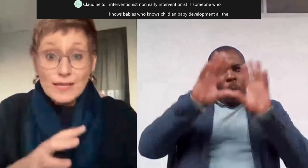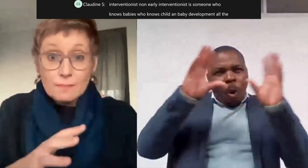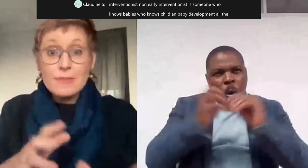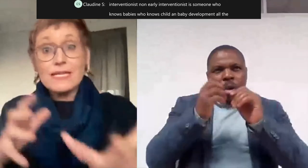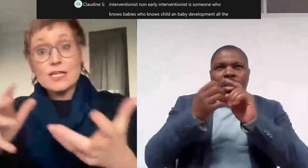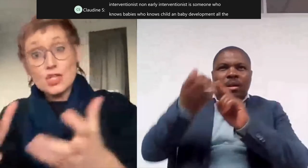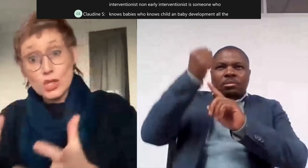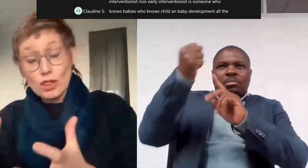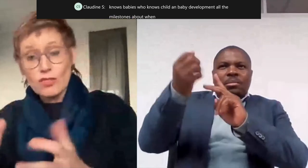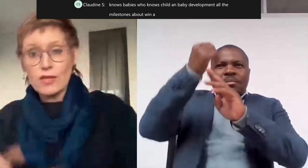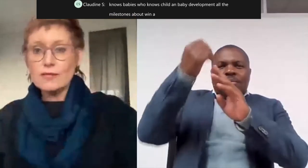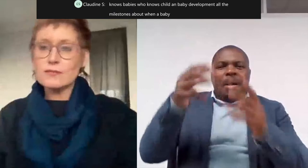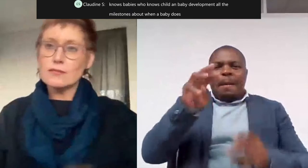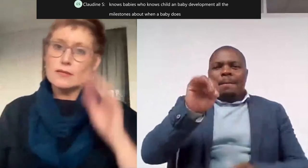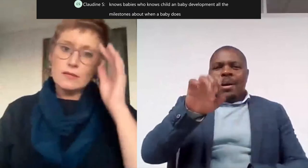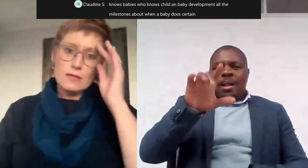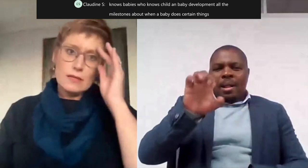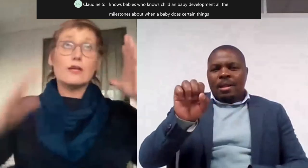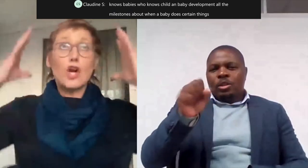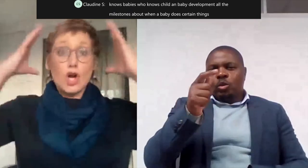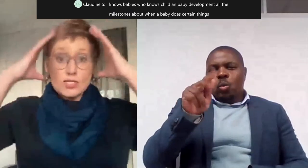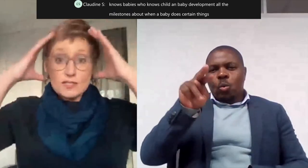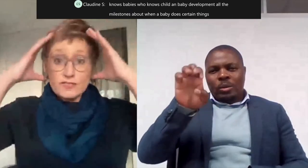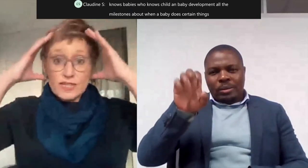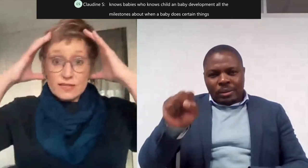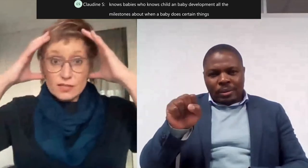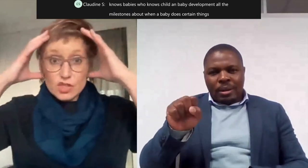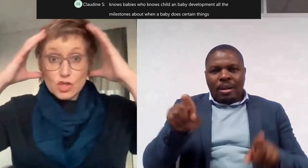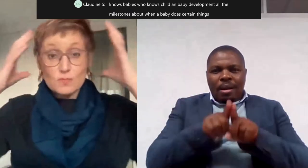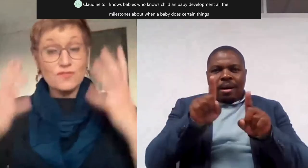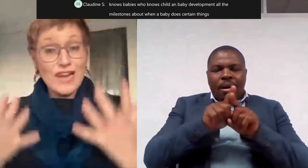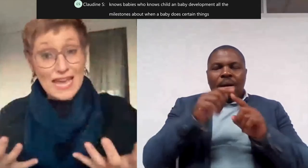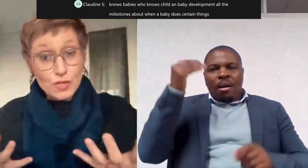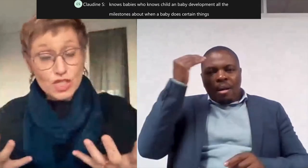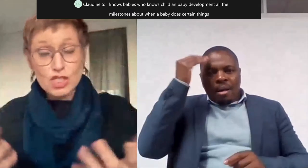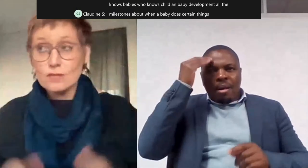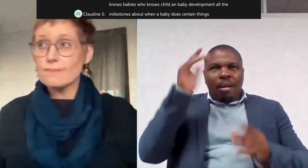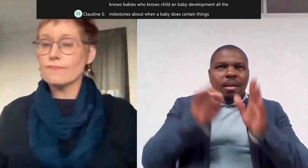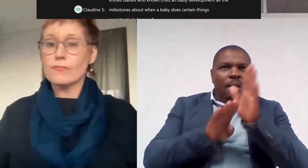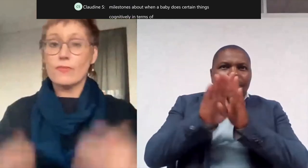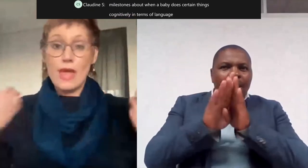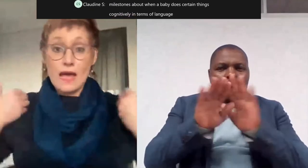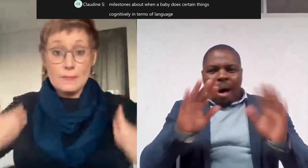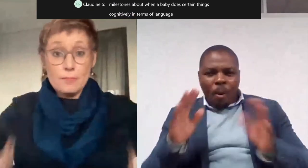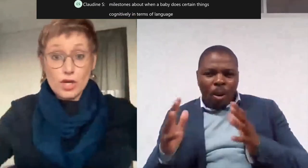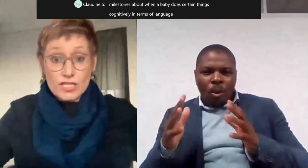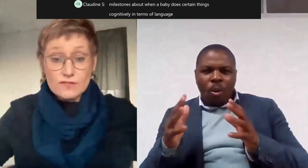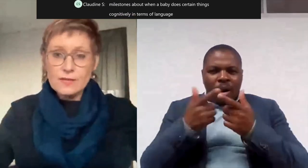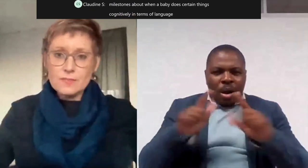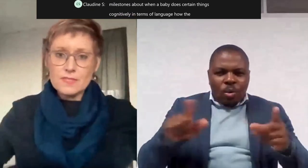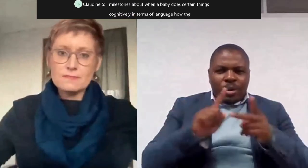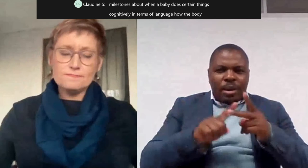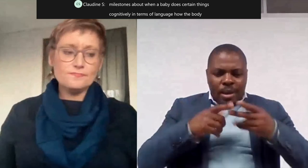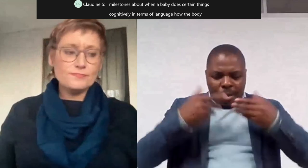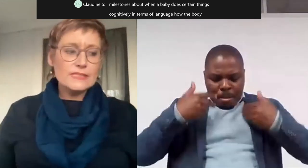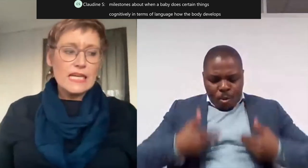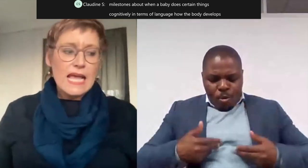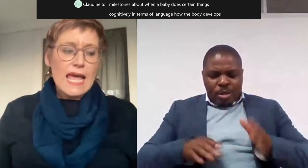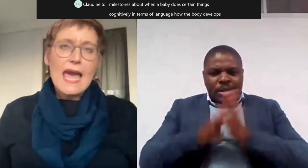about when a baby does certain things cognitively in terms of language, how the body